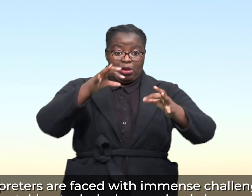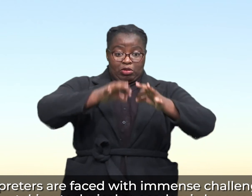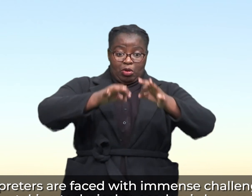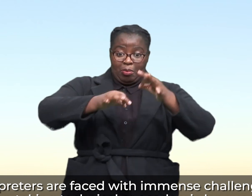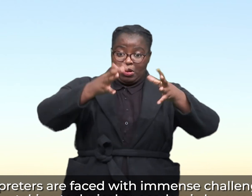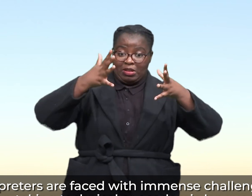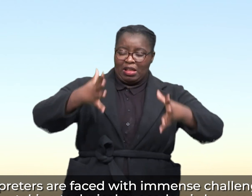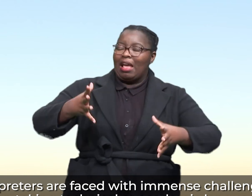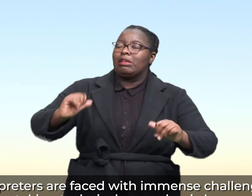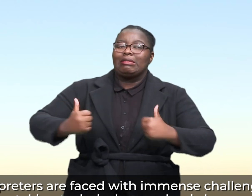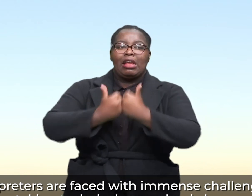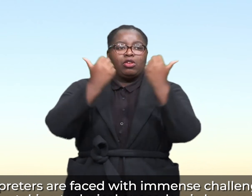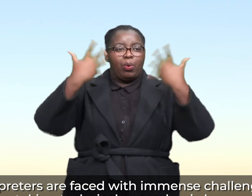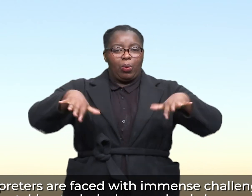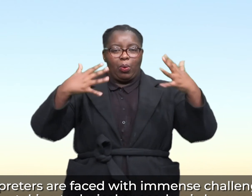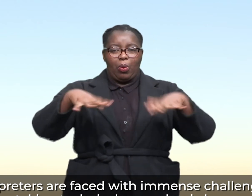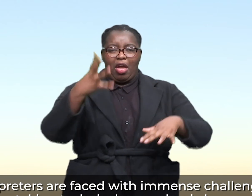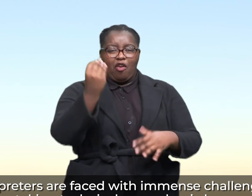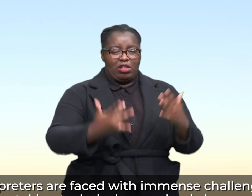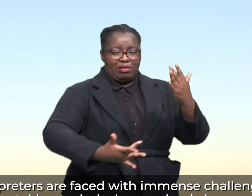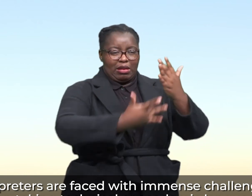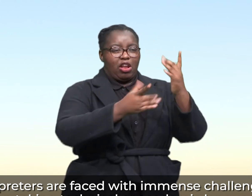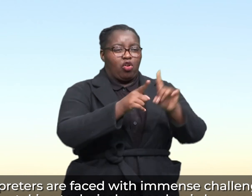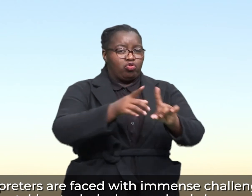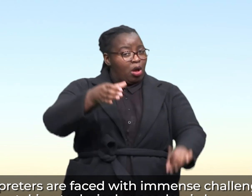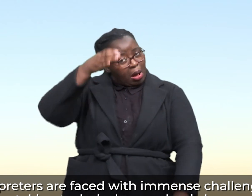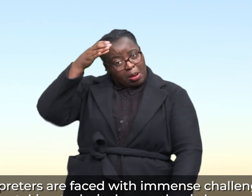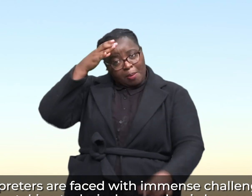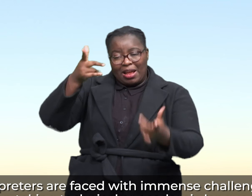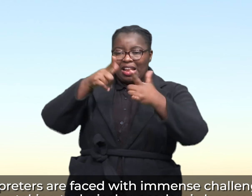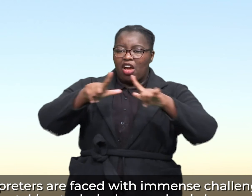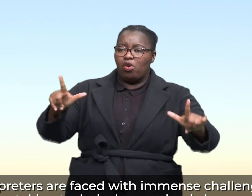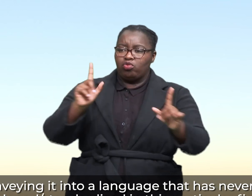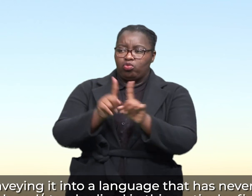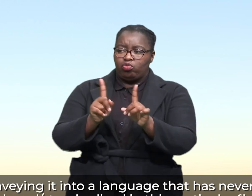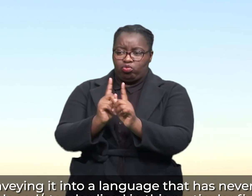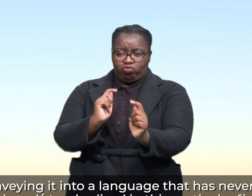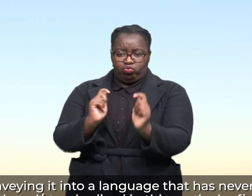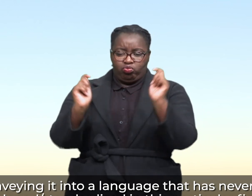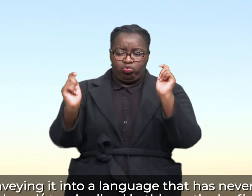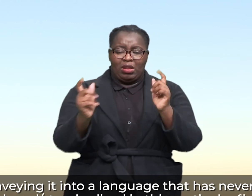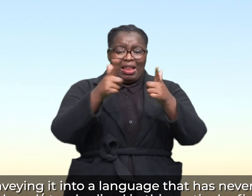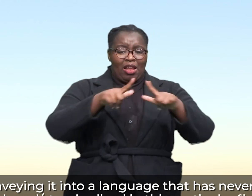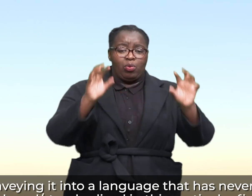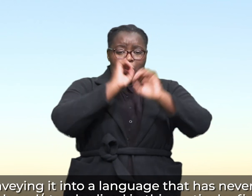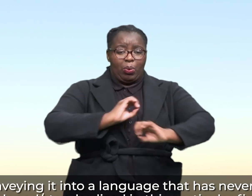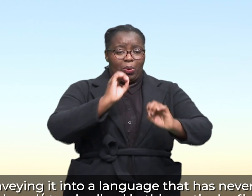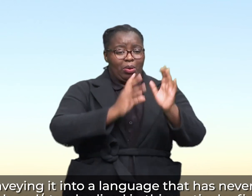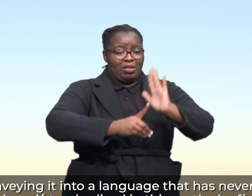Interpreters are faced with immense challenges when taking technical or academic language and conveying it into a language that has never been developed